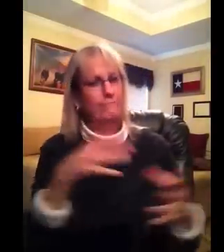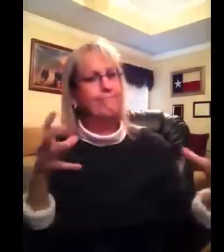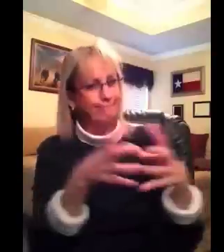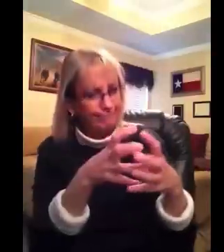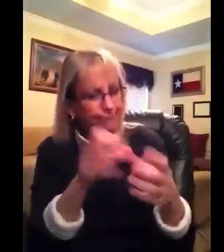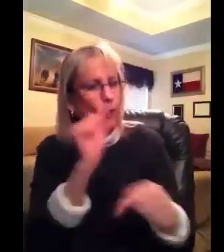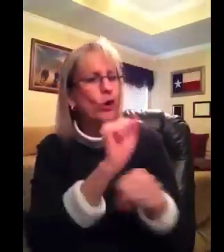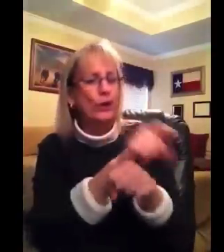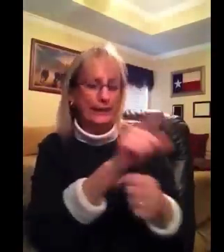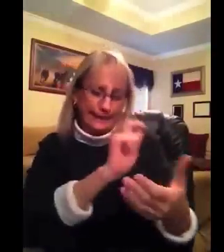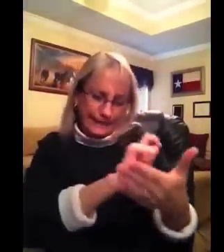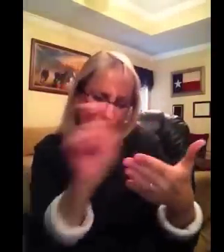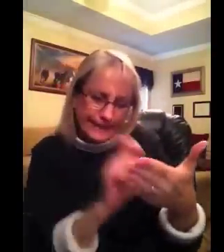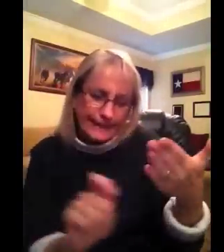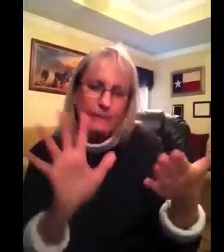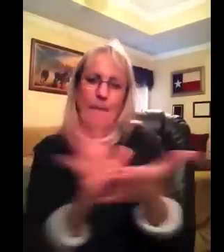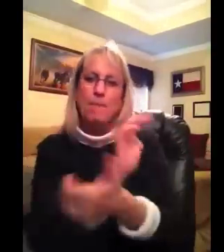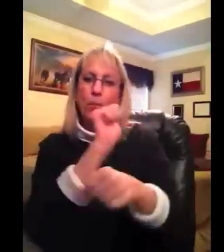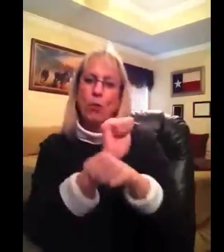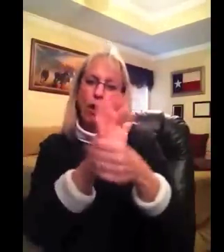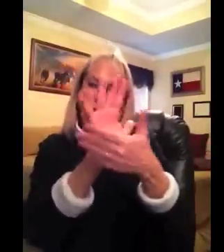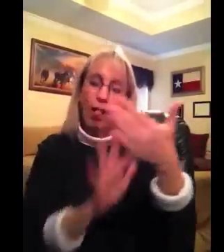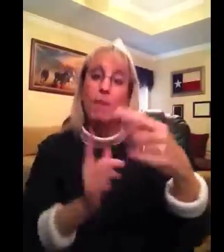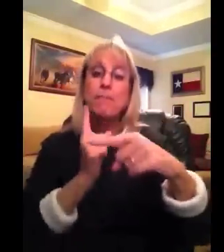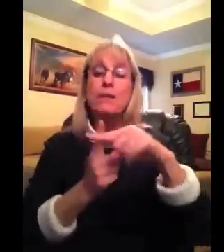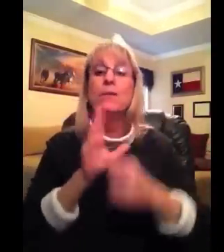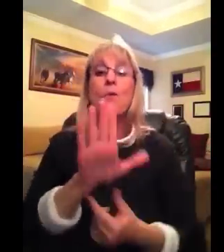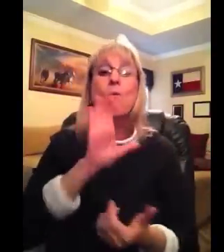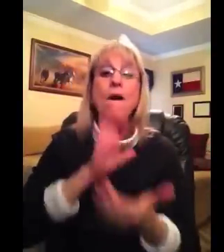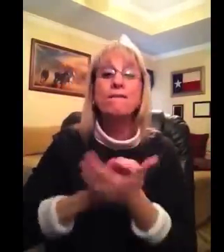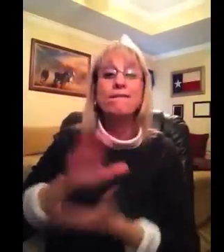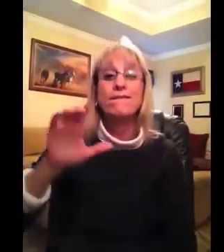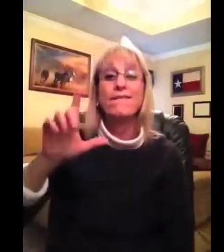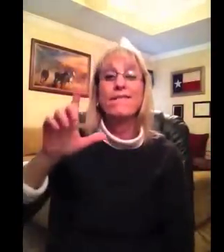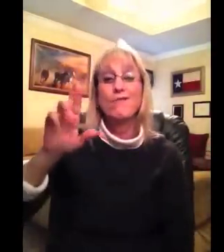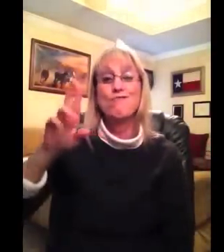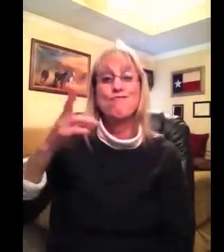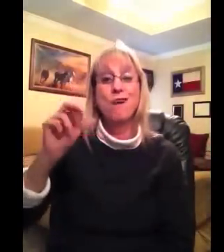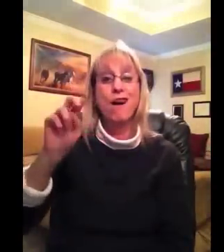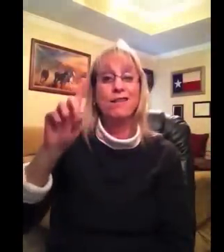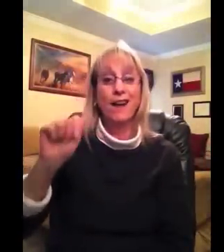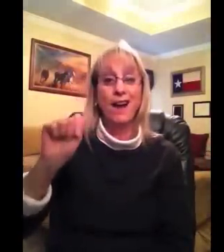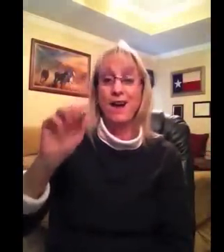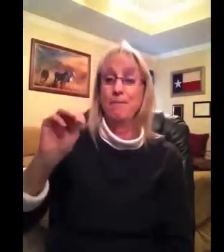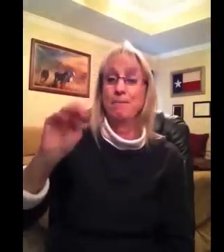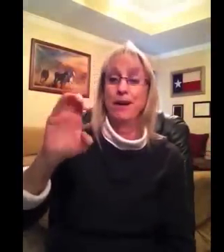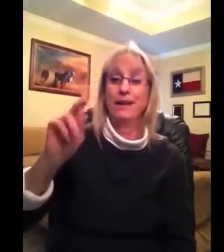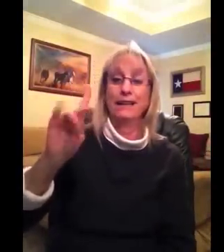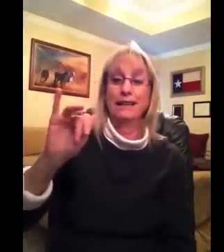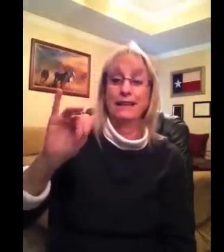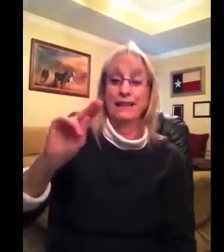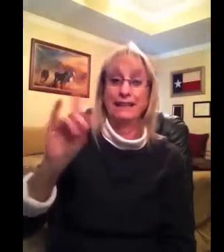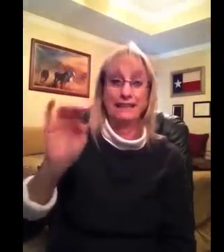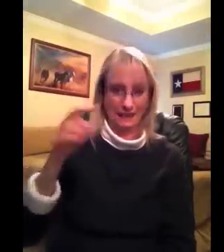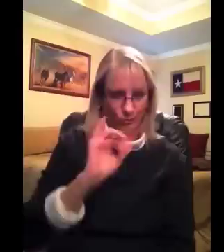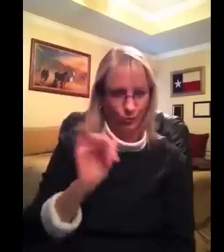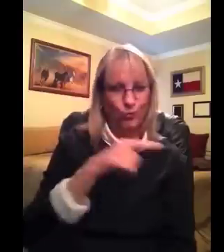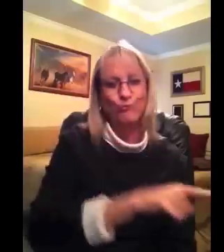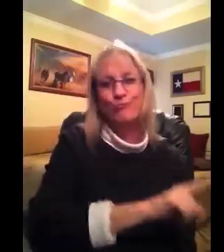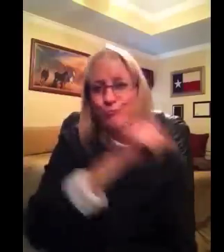get involved to fill it out, along with his wife, Rhonda McKenzie,